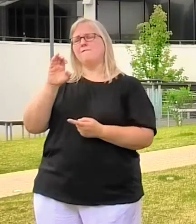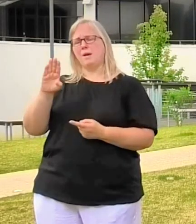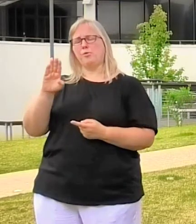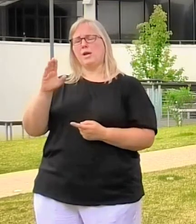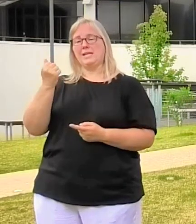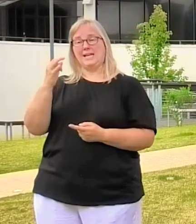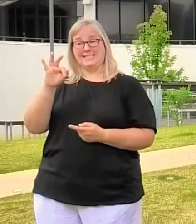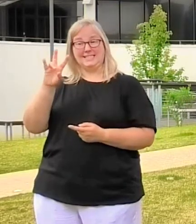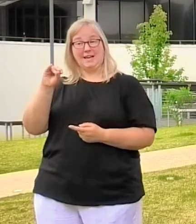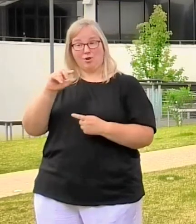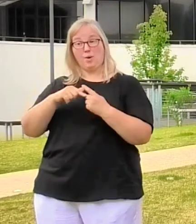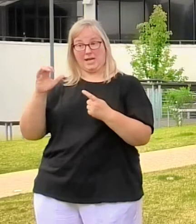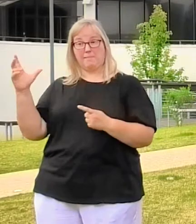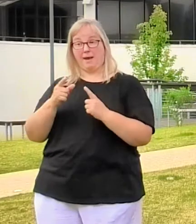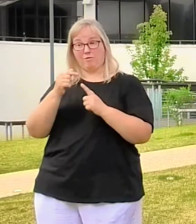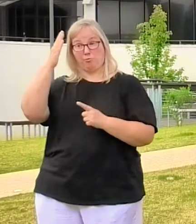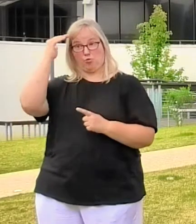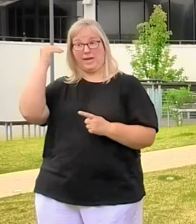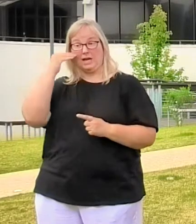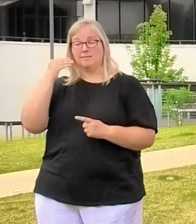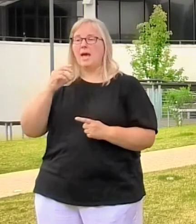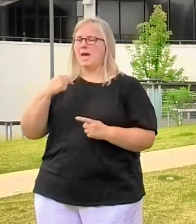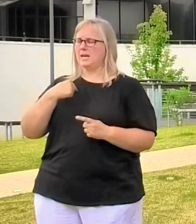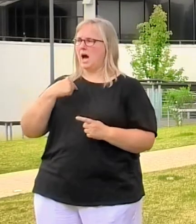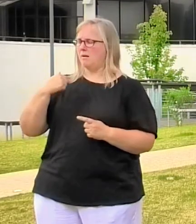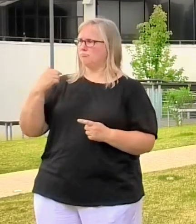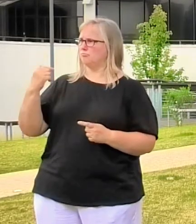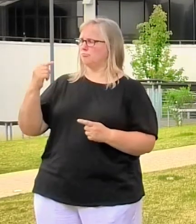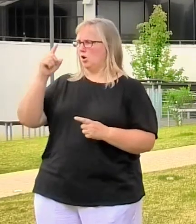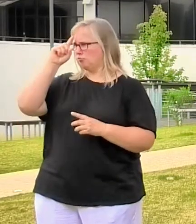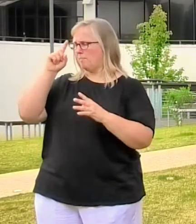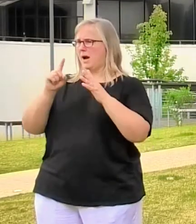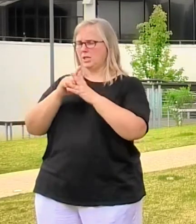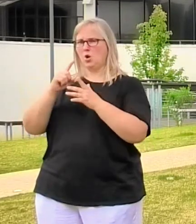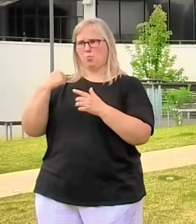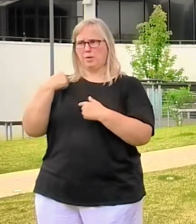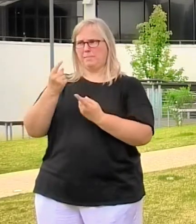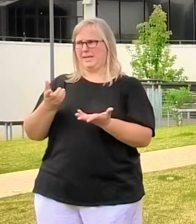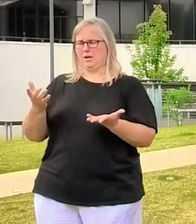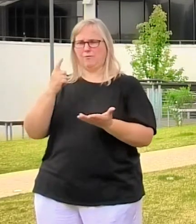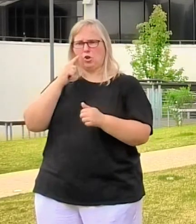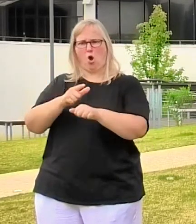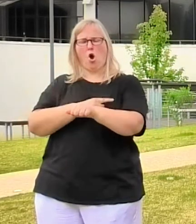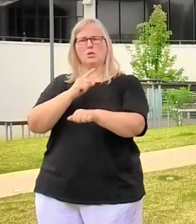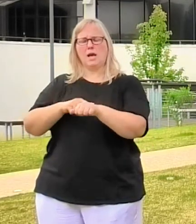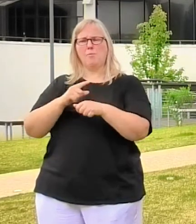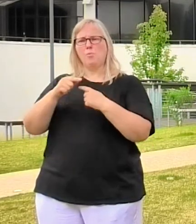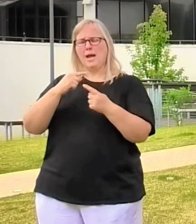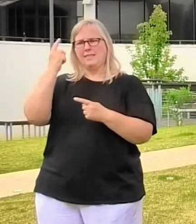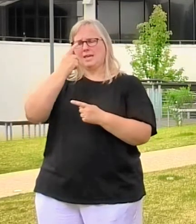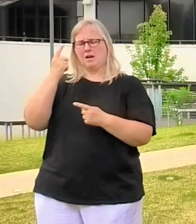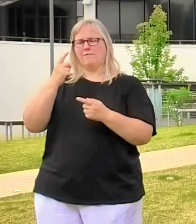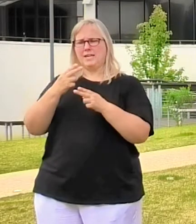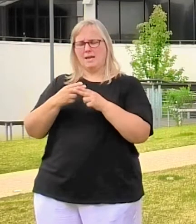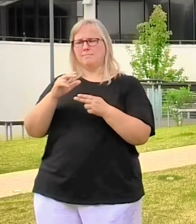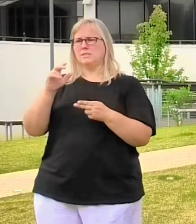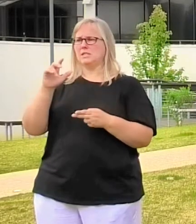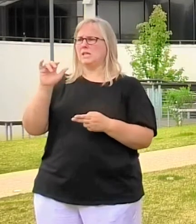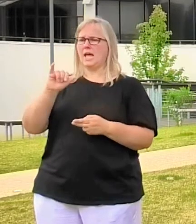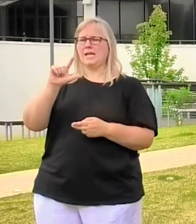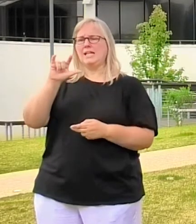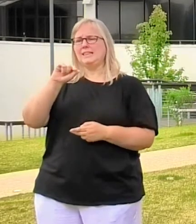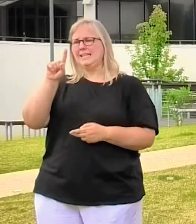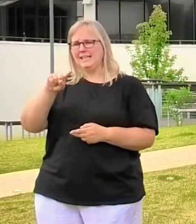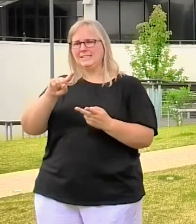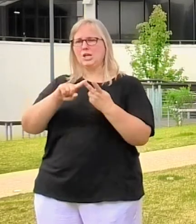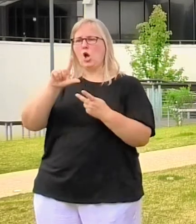Korea. I'm reminded we've been here a long time when I think of names like Liz and Lloyd and